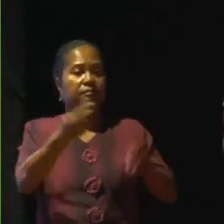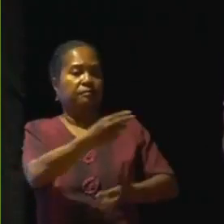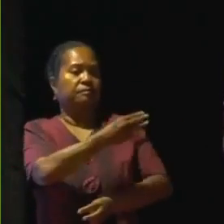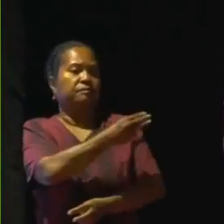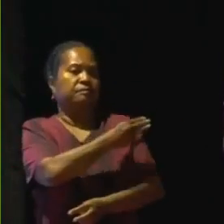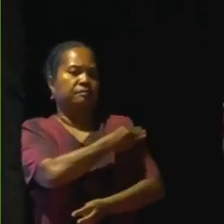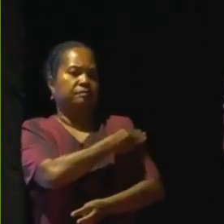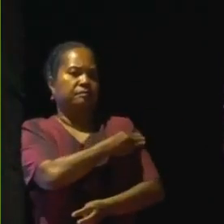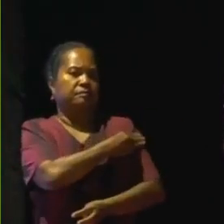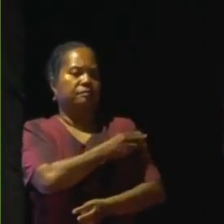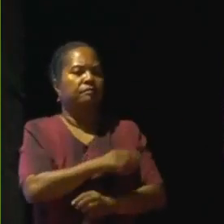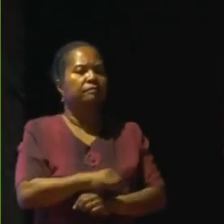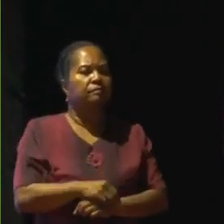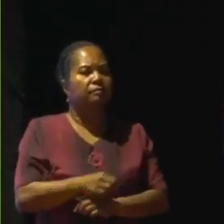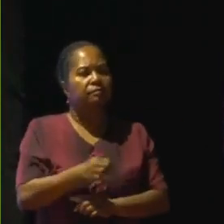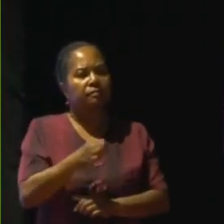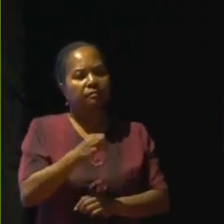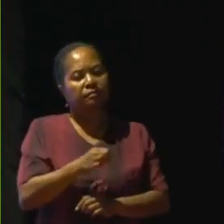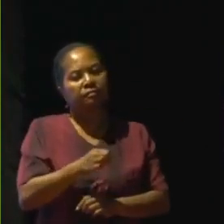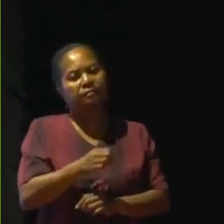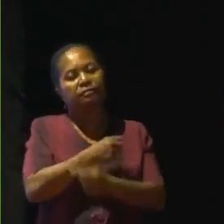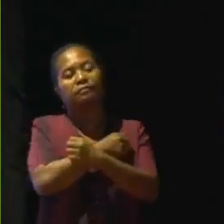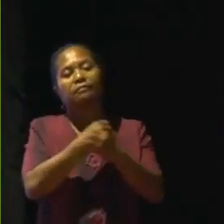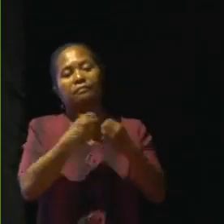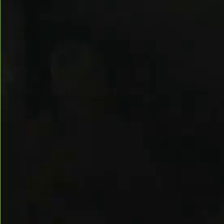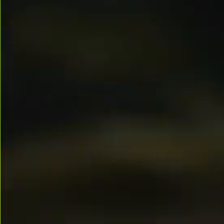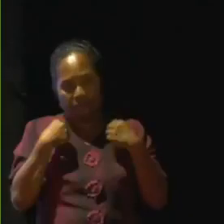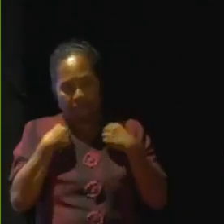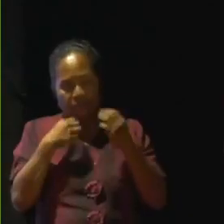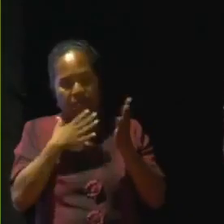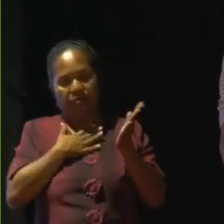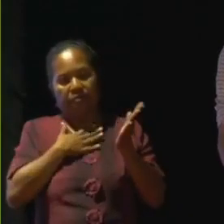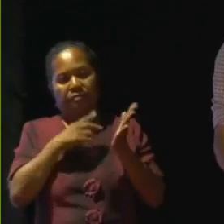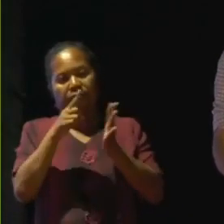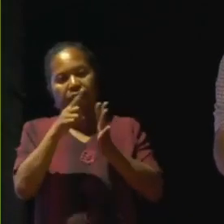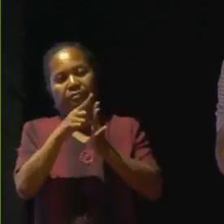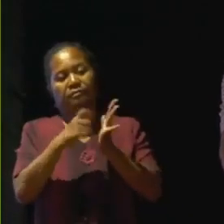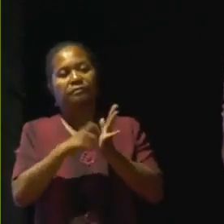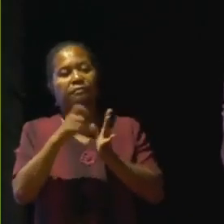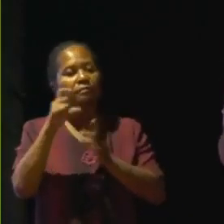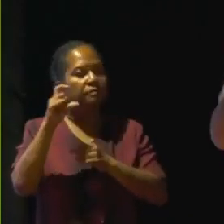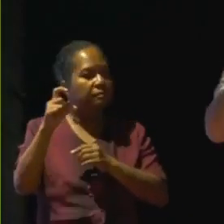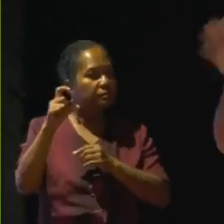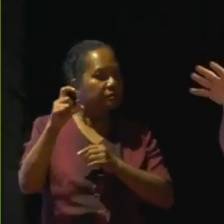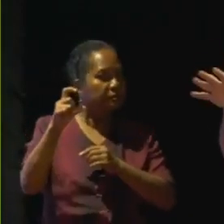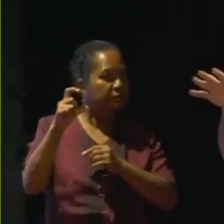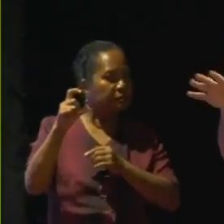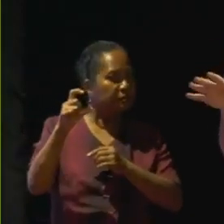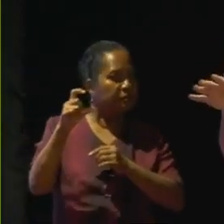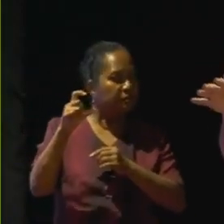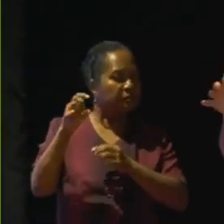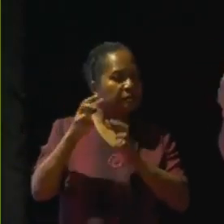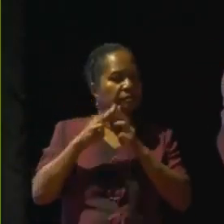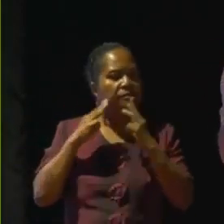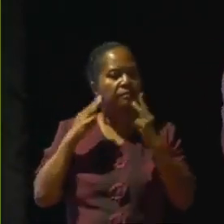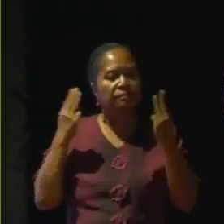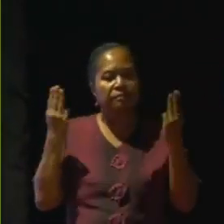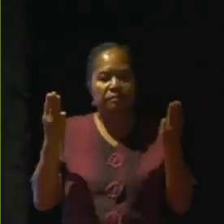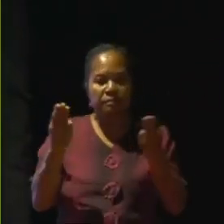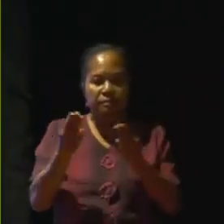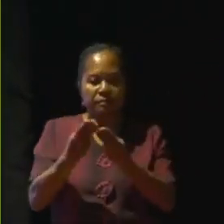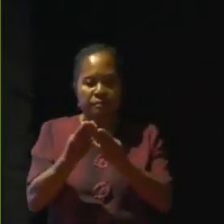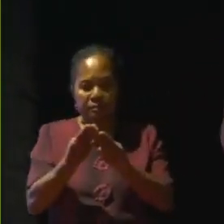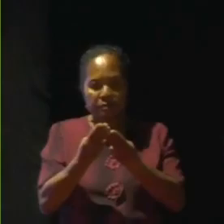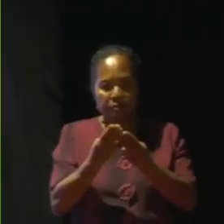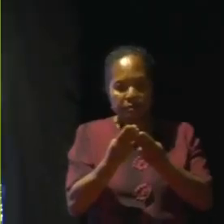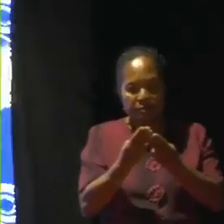securely? So our system, so MyIRC, this isn't indicative of all the systems in IRC, but